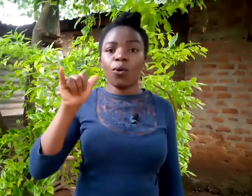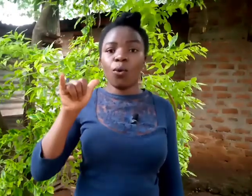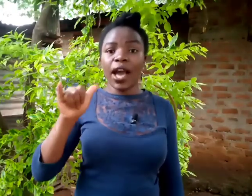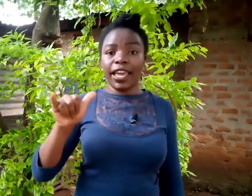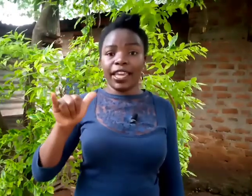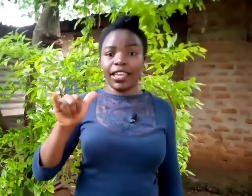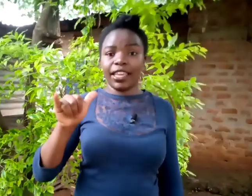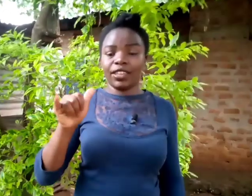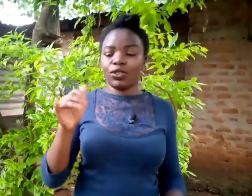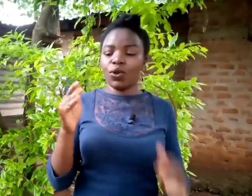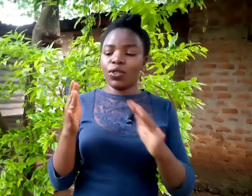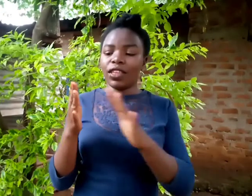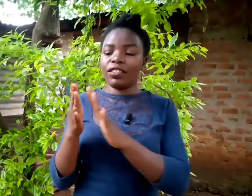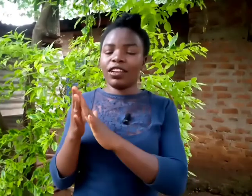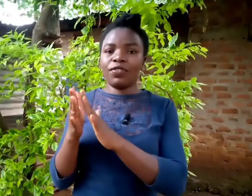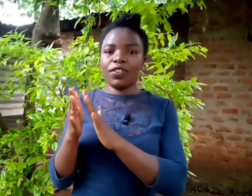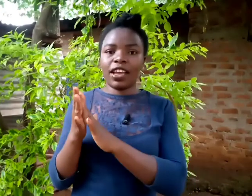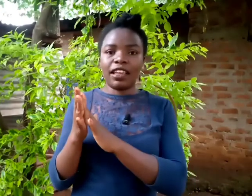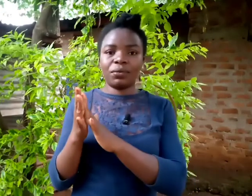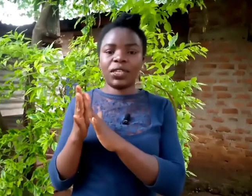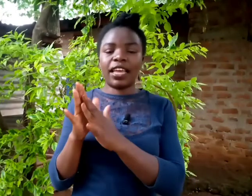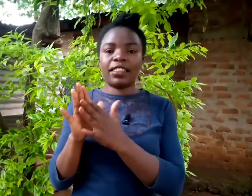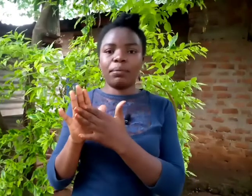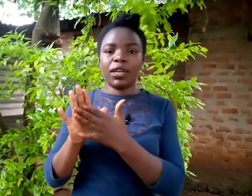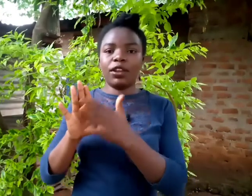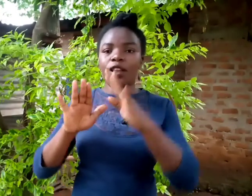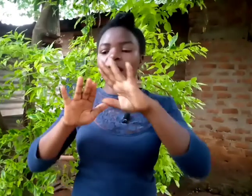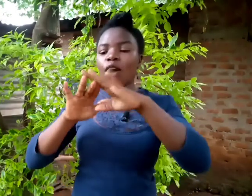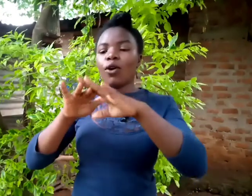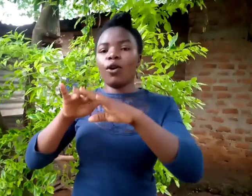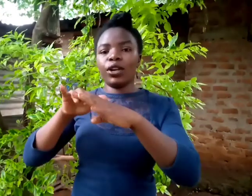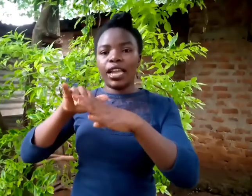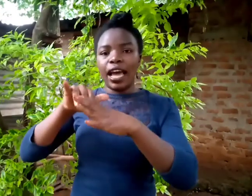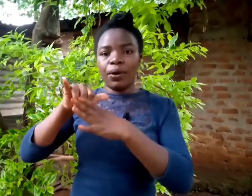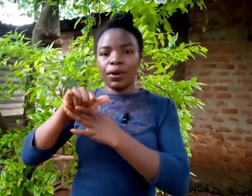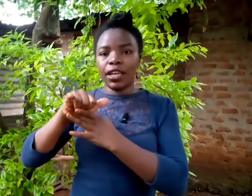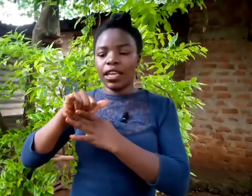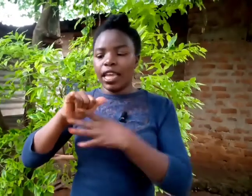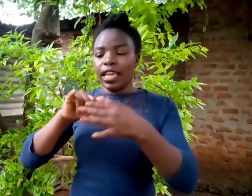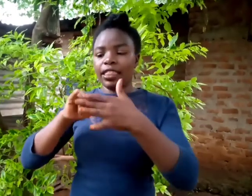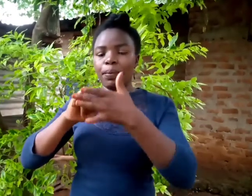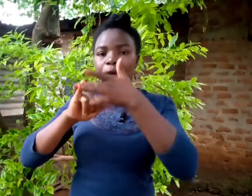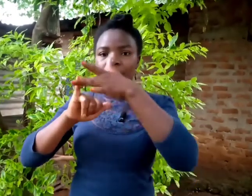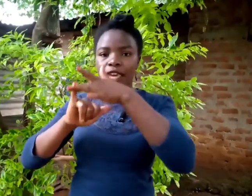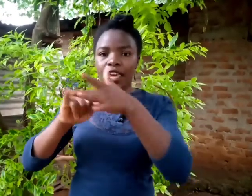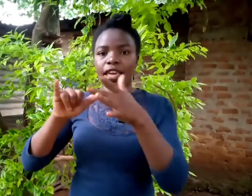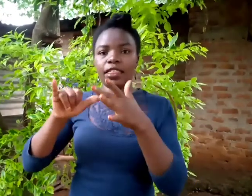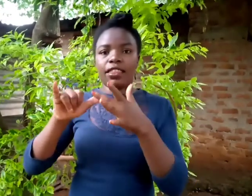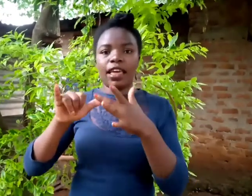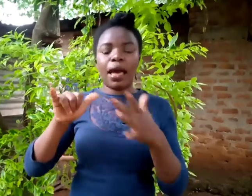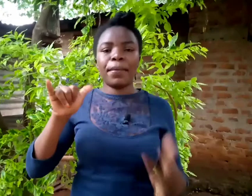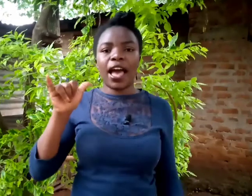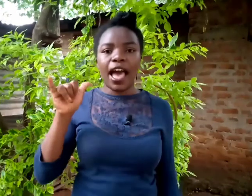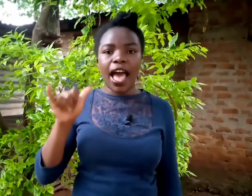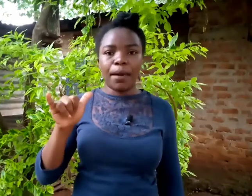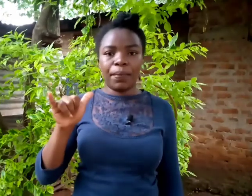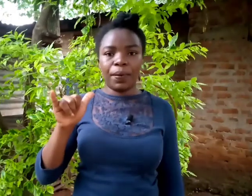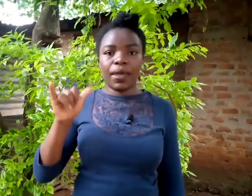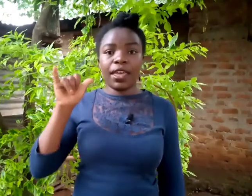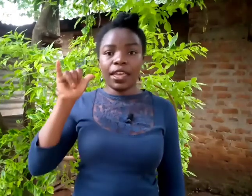Y. So the three fingers which are in the middle go down, and the pinky and the thumb are up.